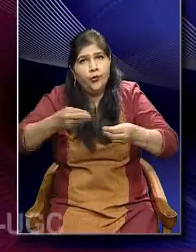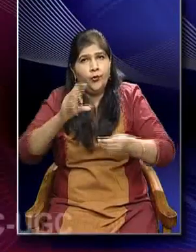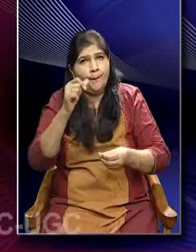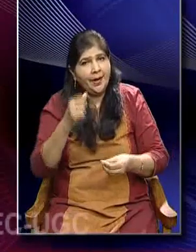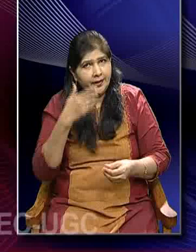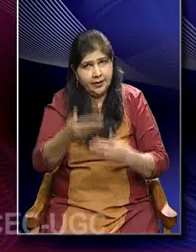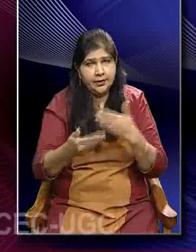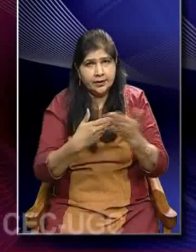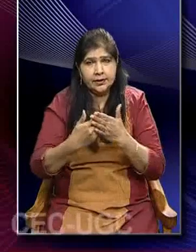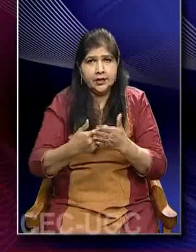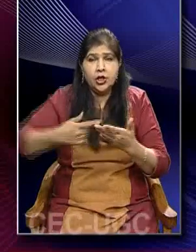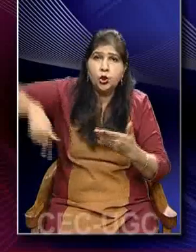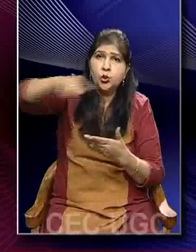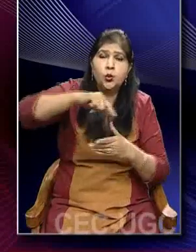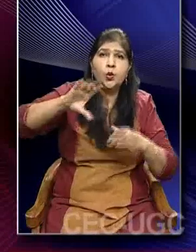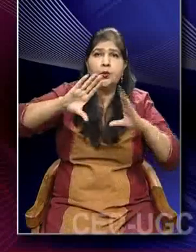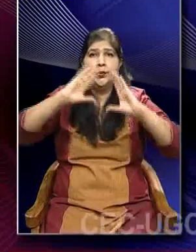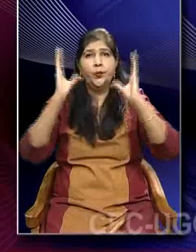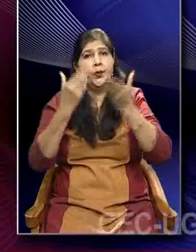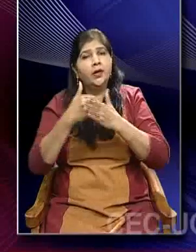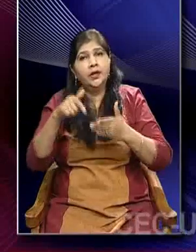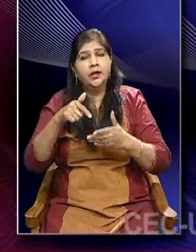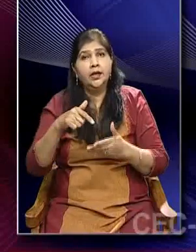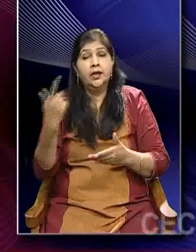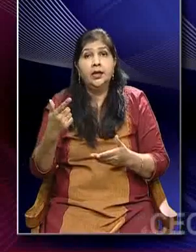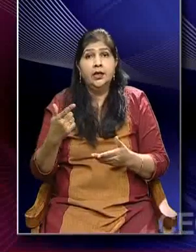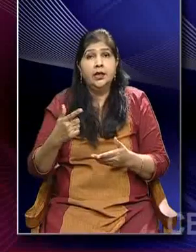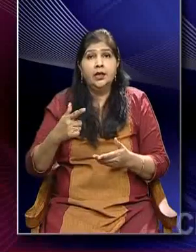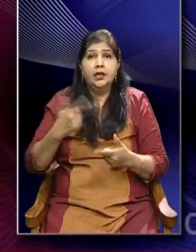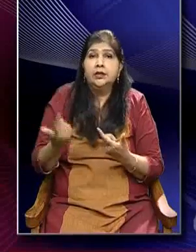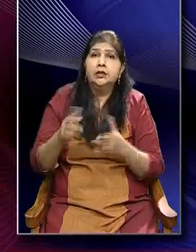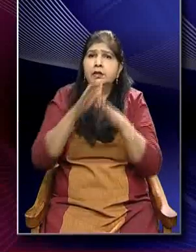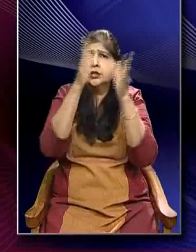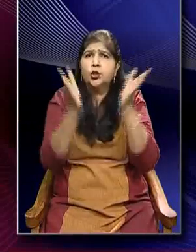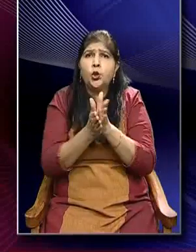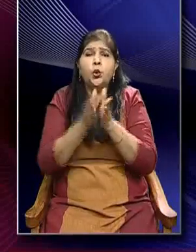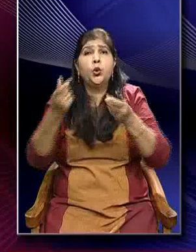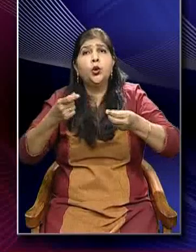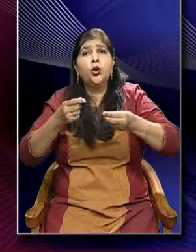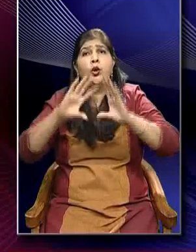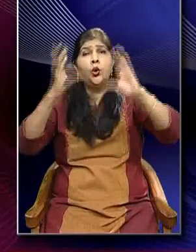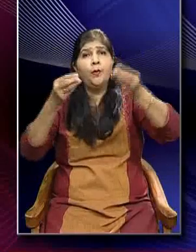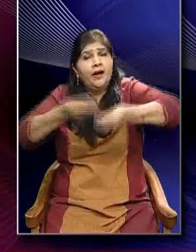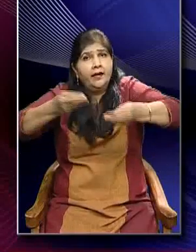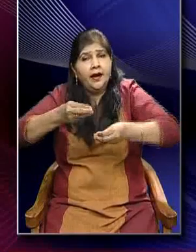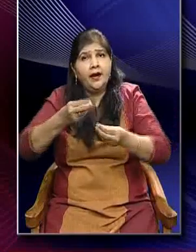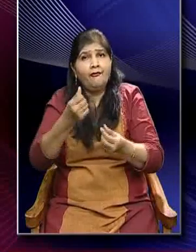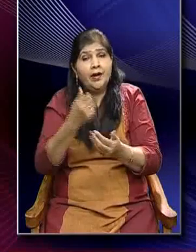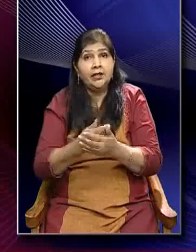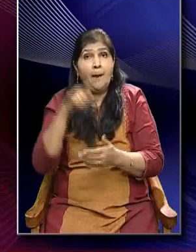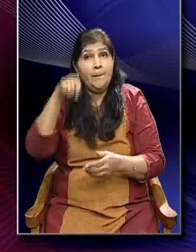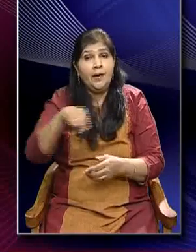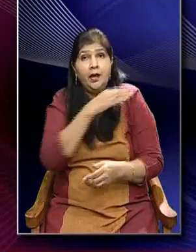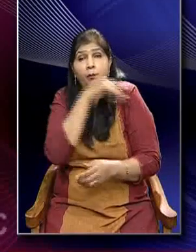capital throughout the world, the apparatus of global trade and finance plays an